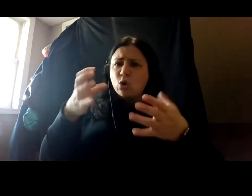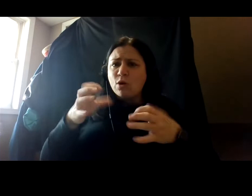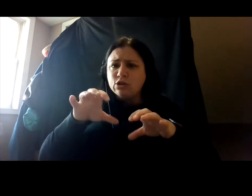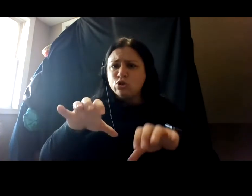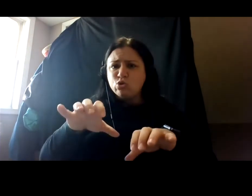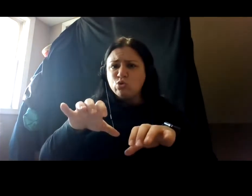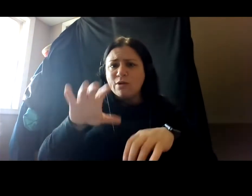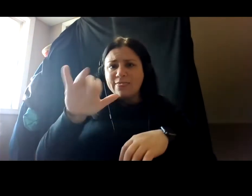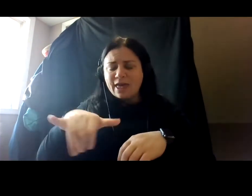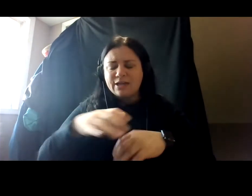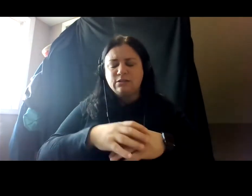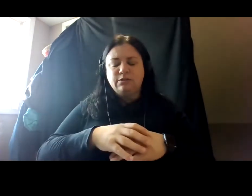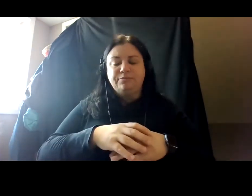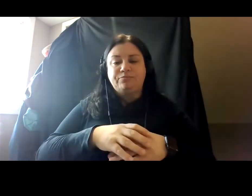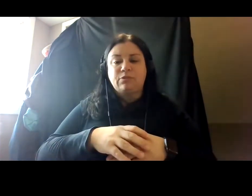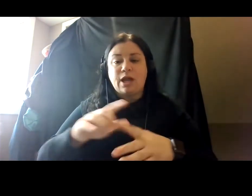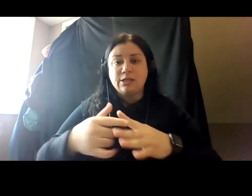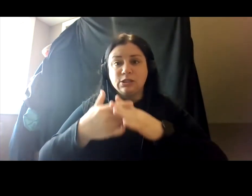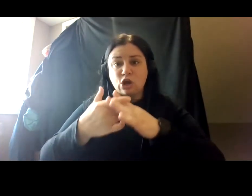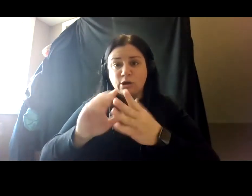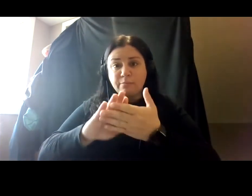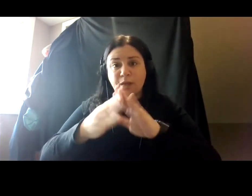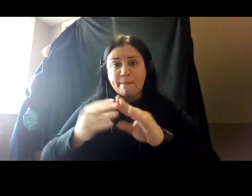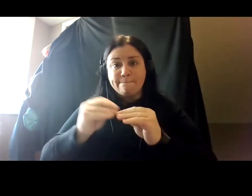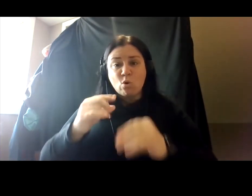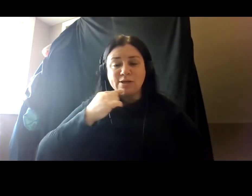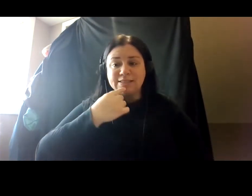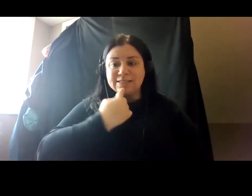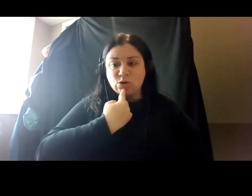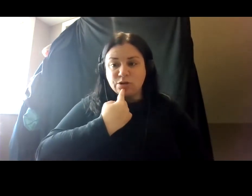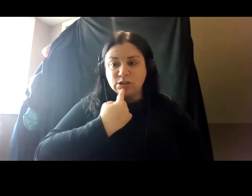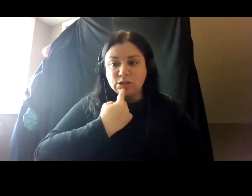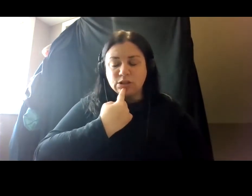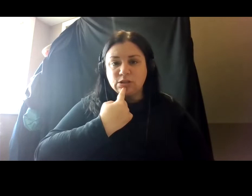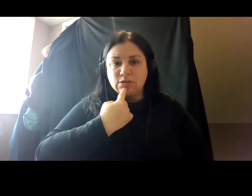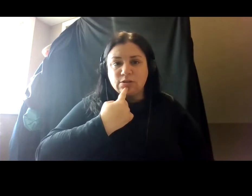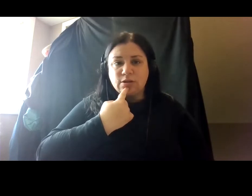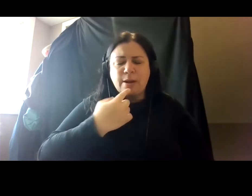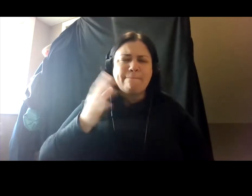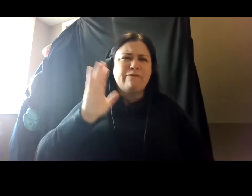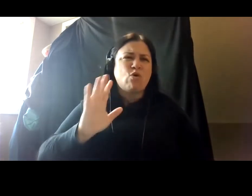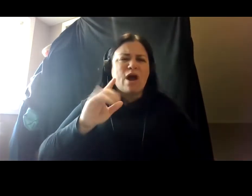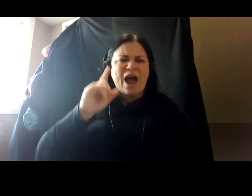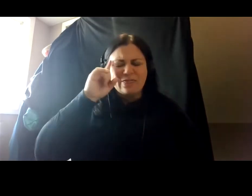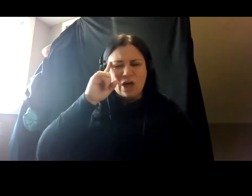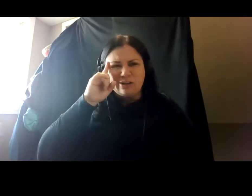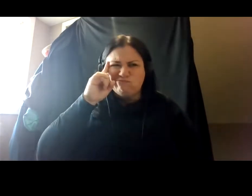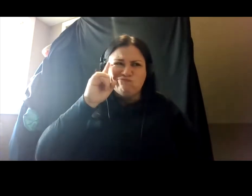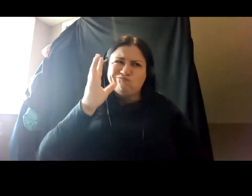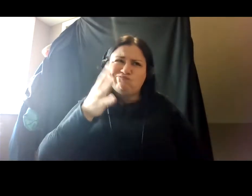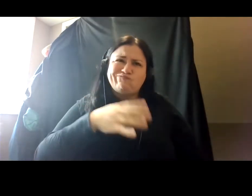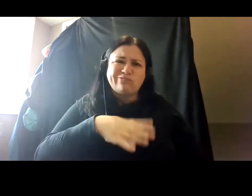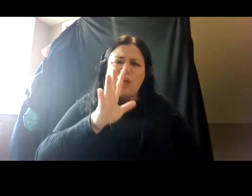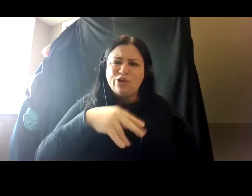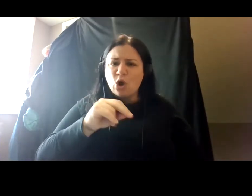those tricks. So I started to take it more serious because before that, I thought it was kind of nerdy, a little geeky. But when I was 13, it became